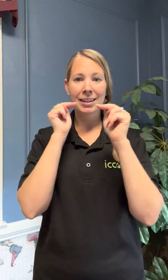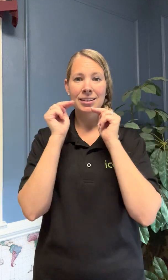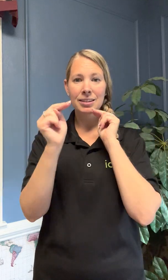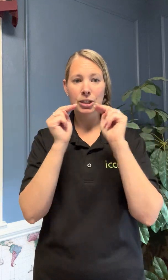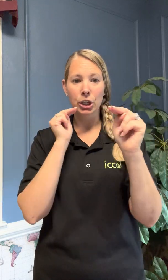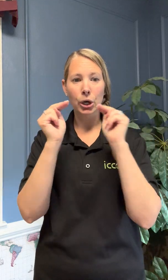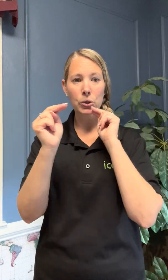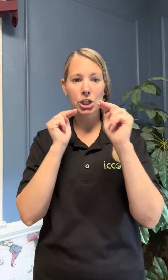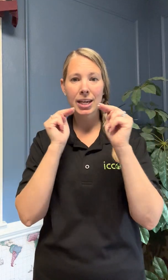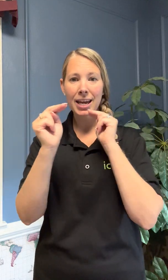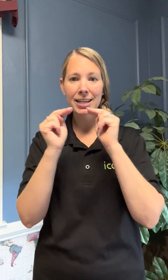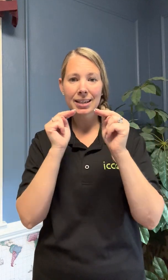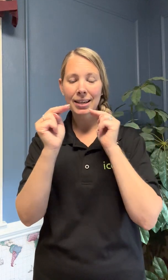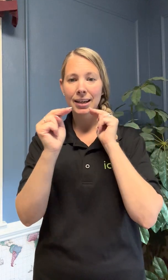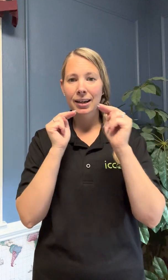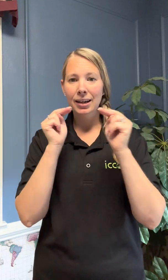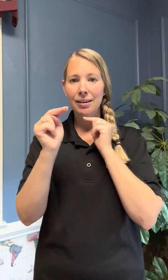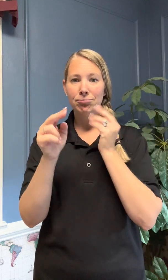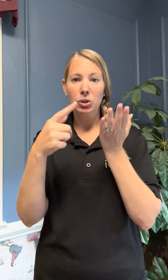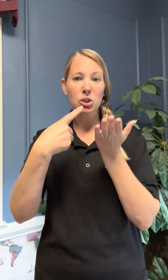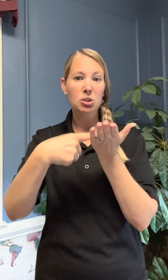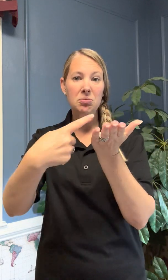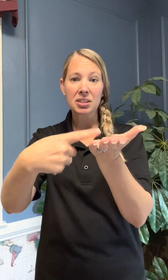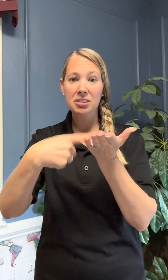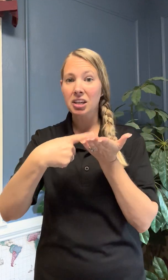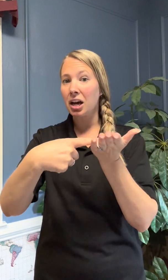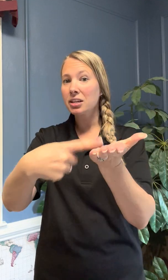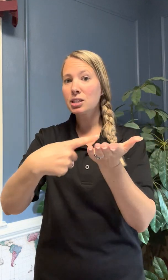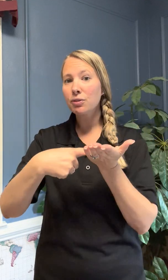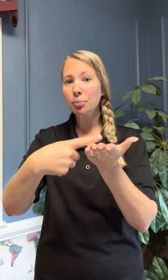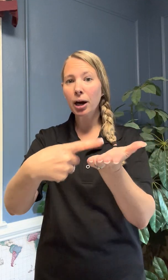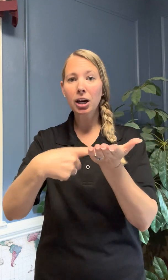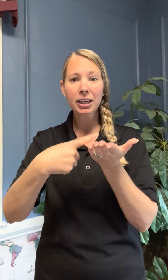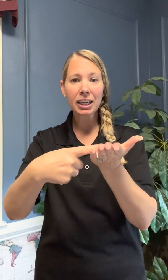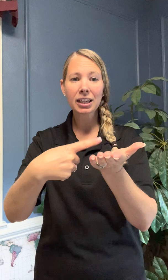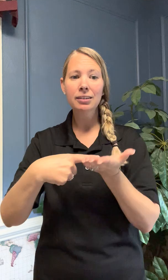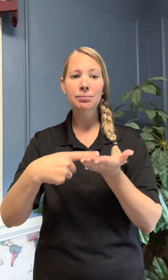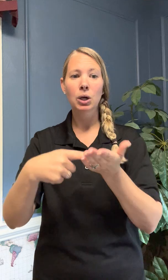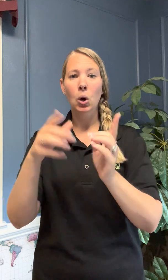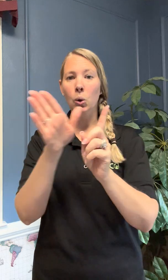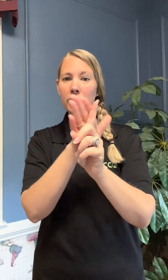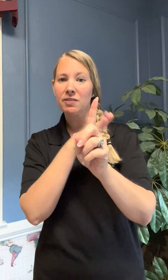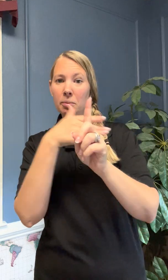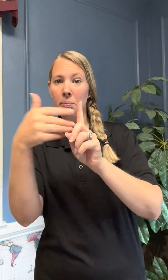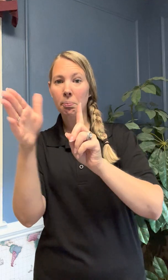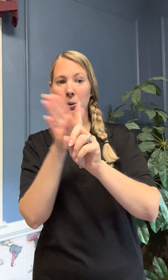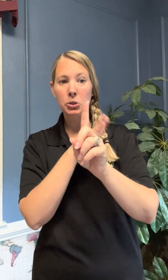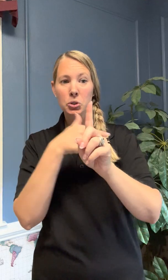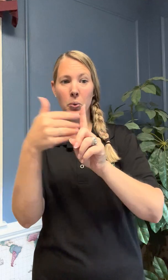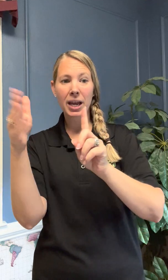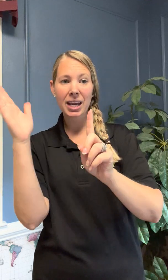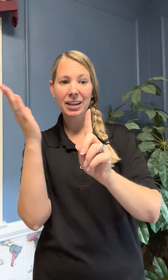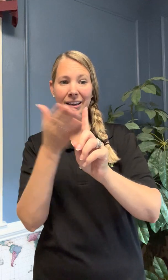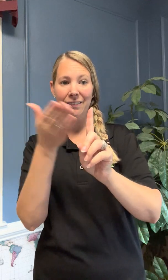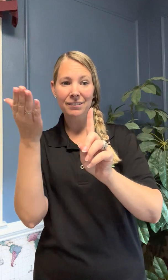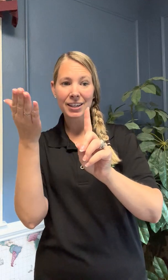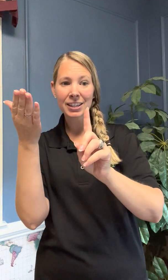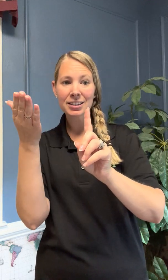N's, negotiate. You could do discuss for bargain, or even persuade and convince